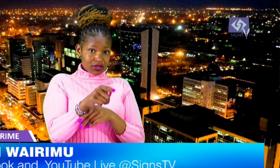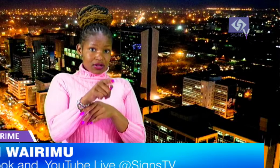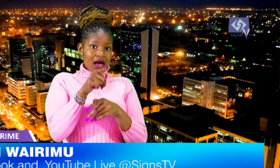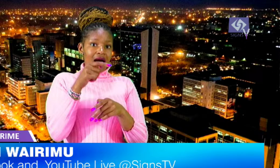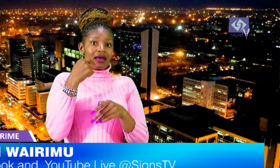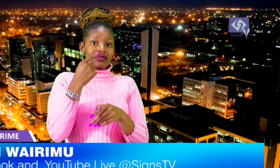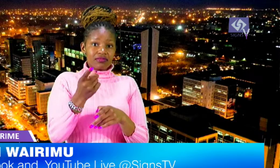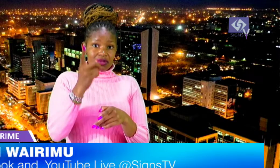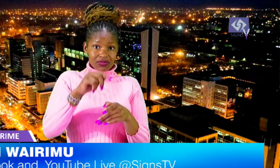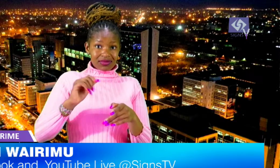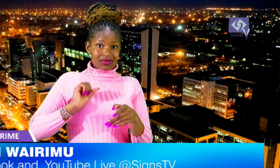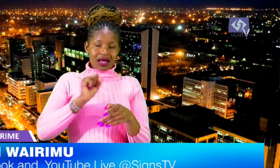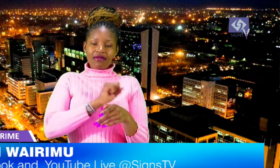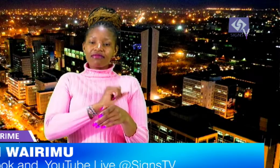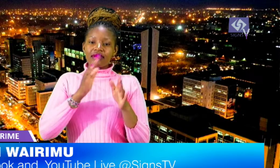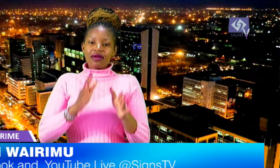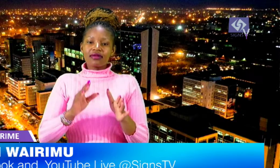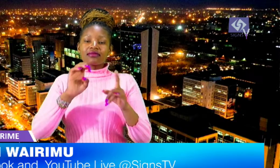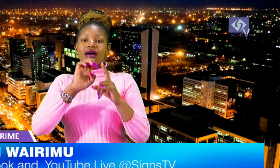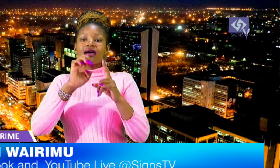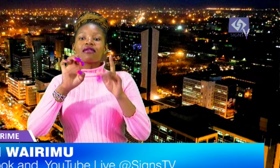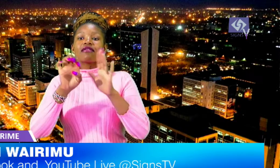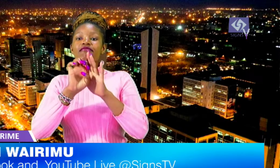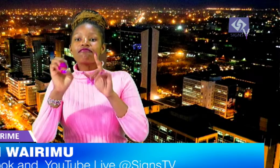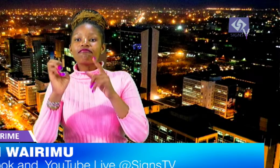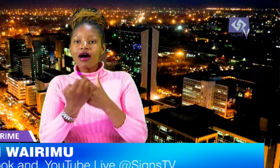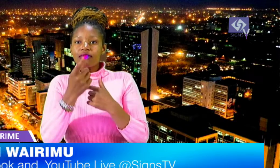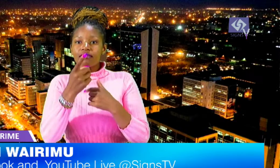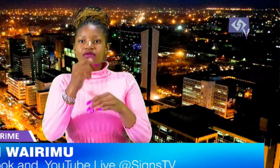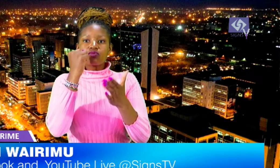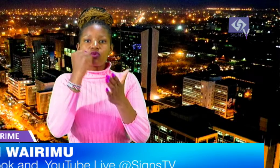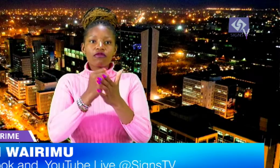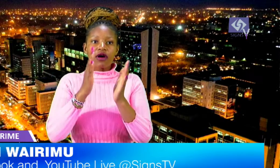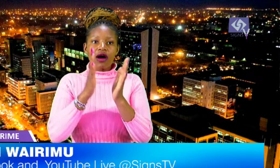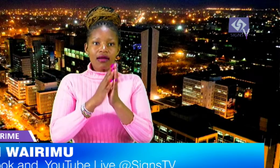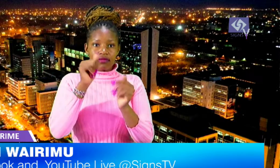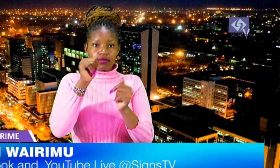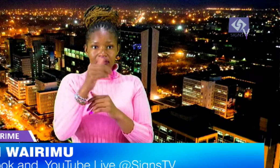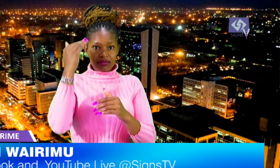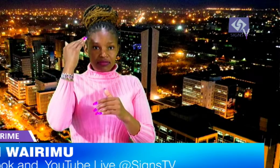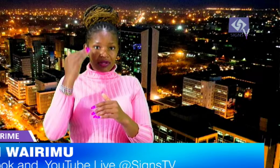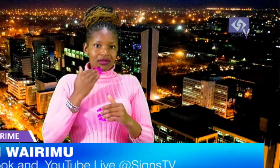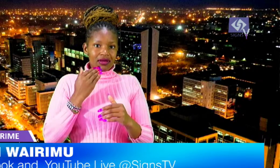Impact Assessment are required to step aside immediately.